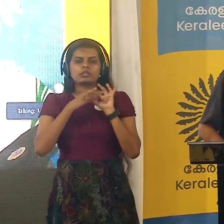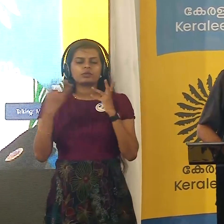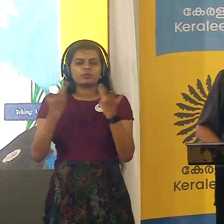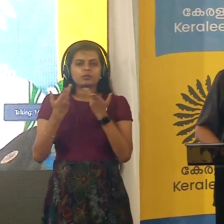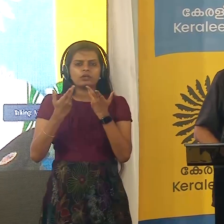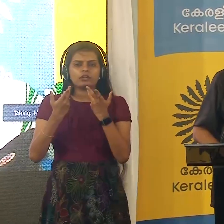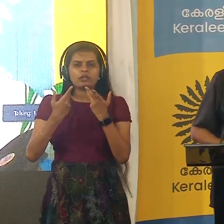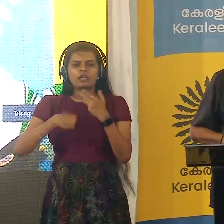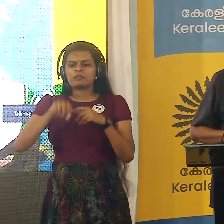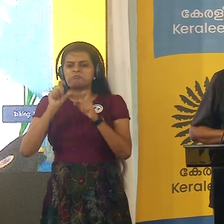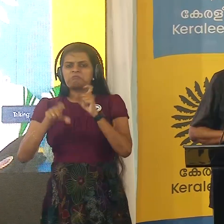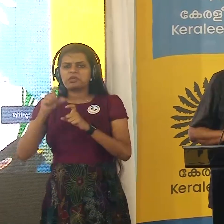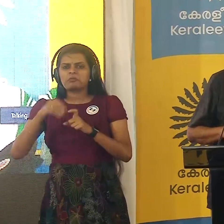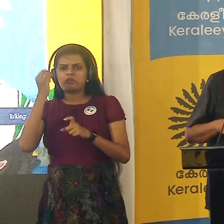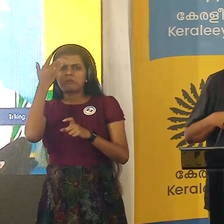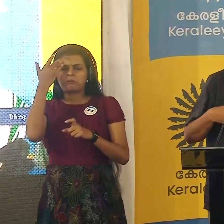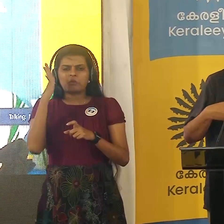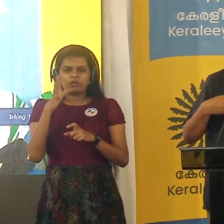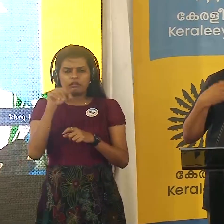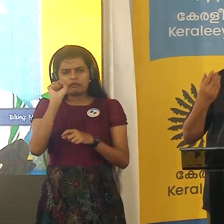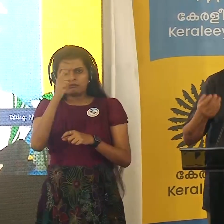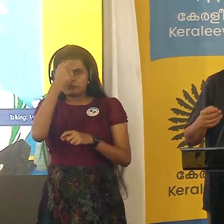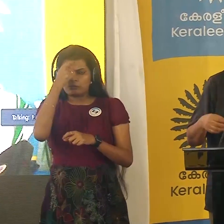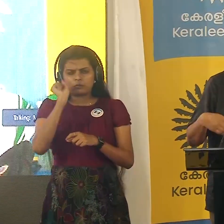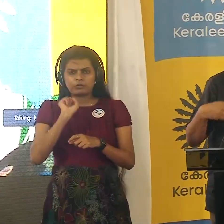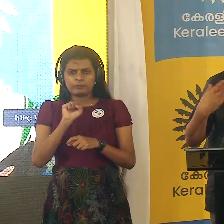ignorance of the beneficiaries. That